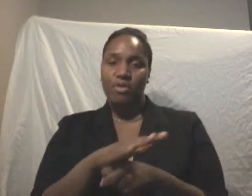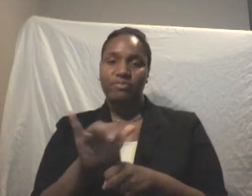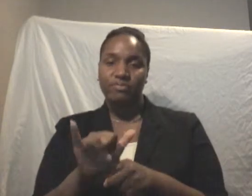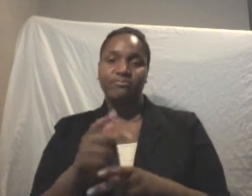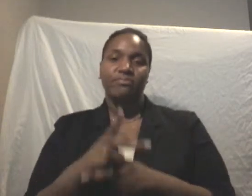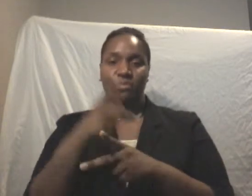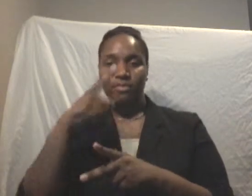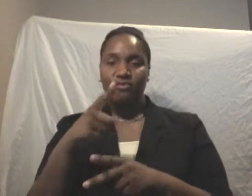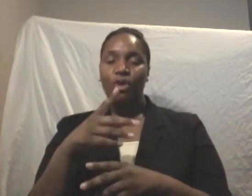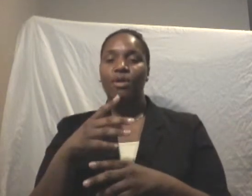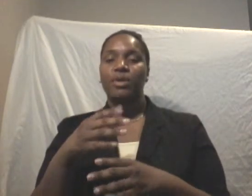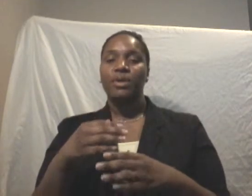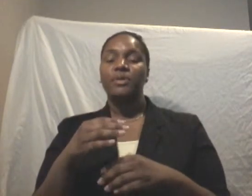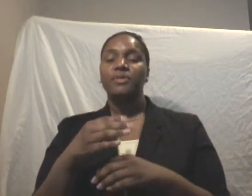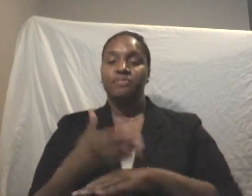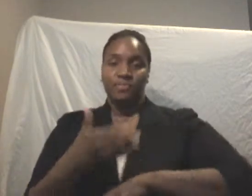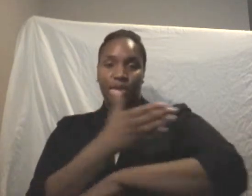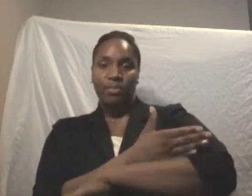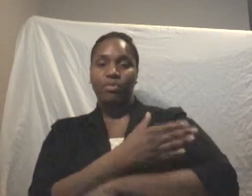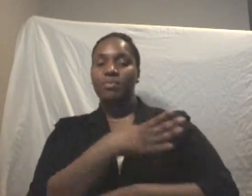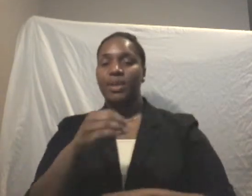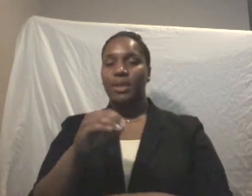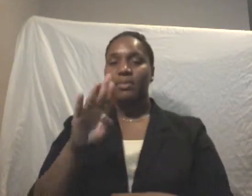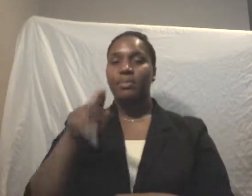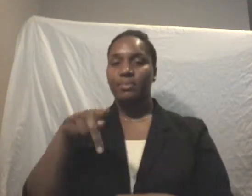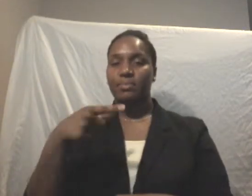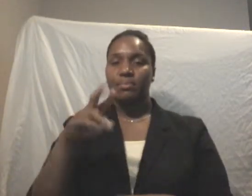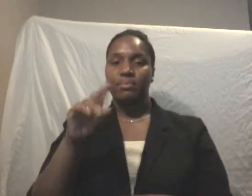upgrades, because usually the association policy doesn't cover that.